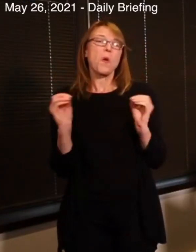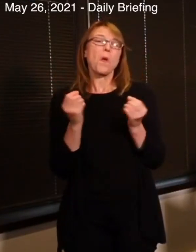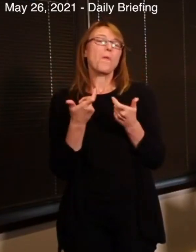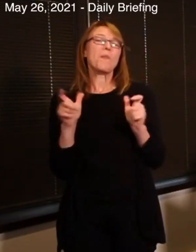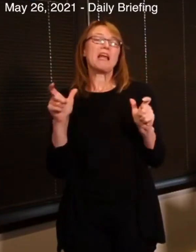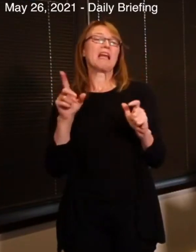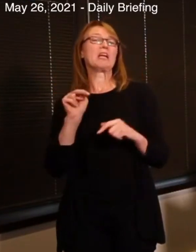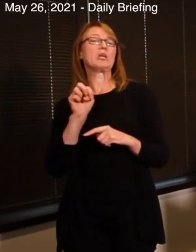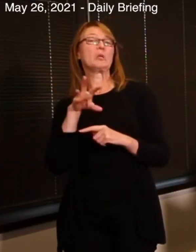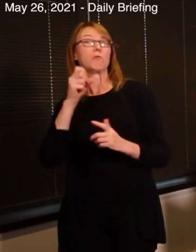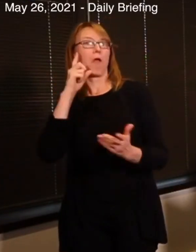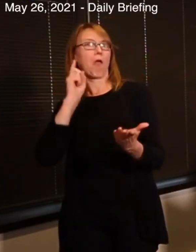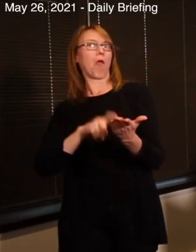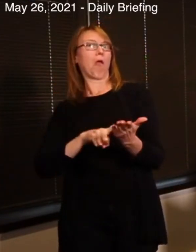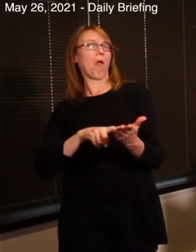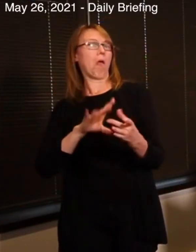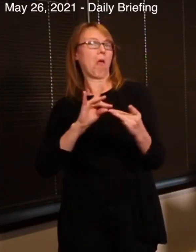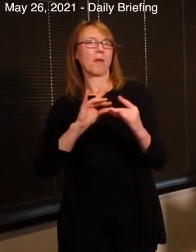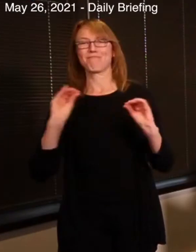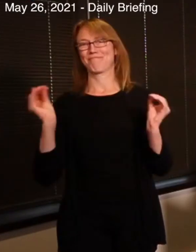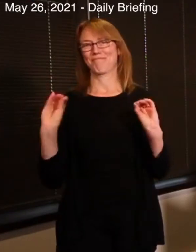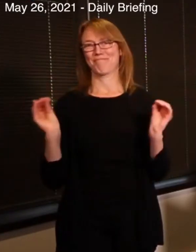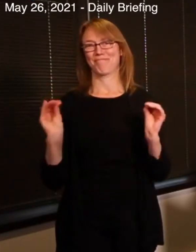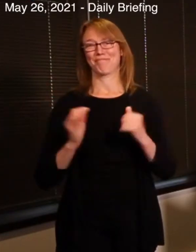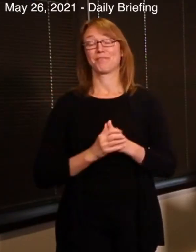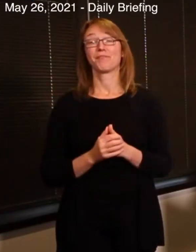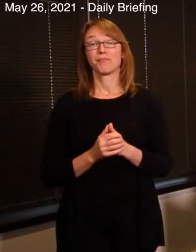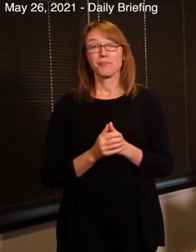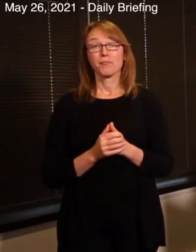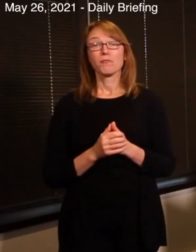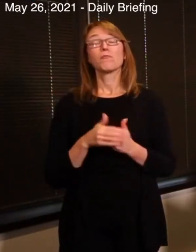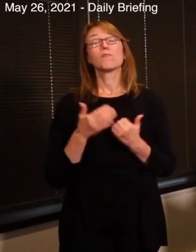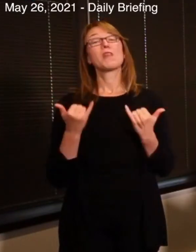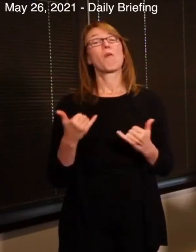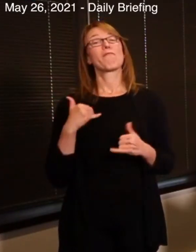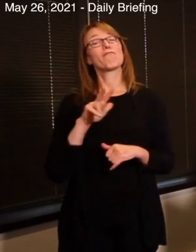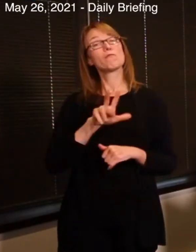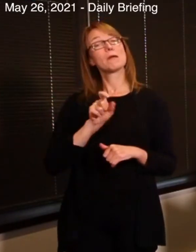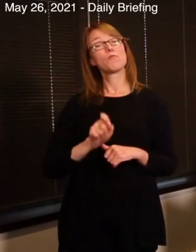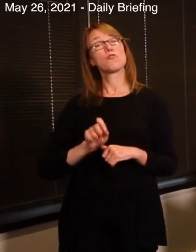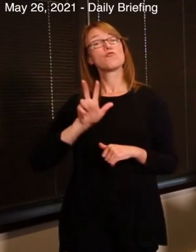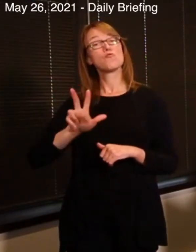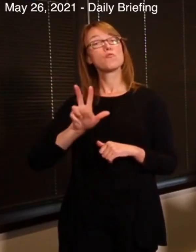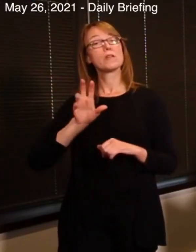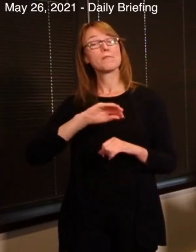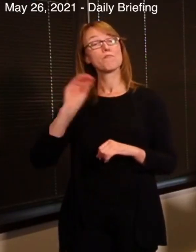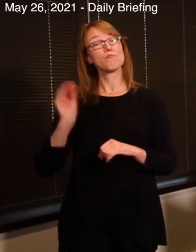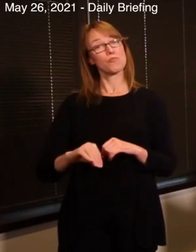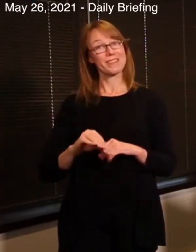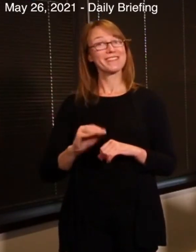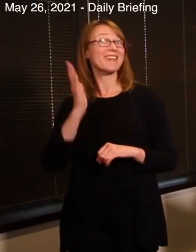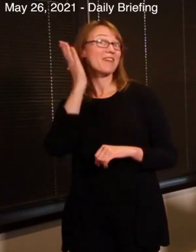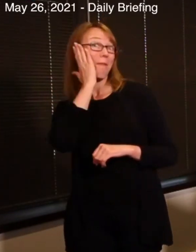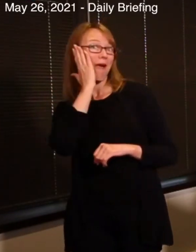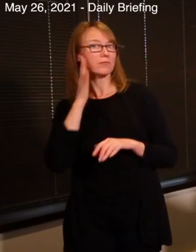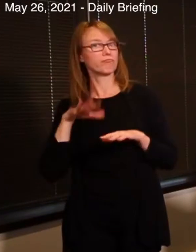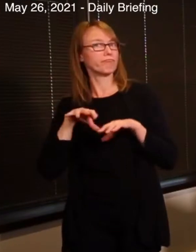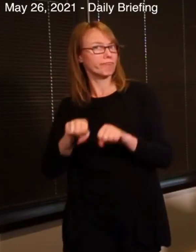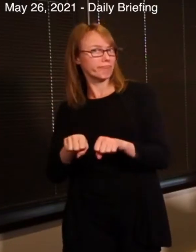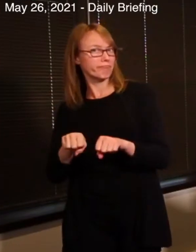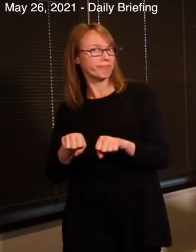this continues to show good signs. We're down to around 3.3% of total beds being occupied by